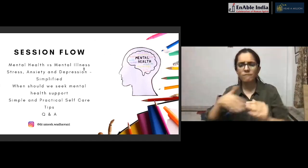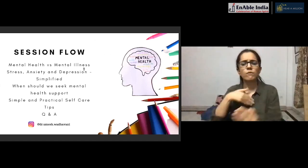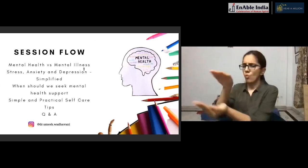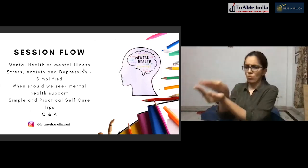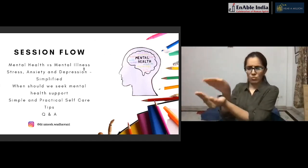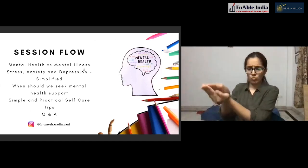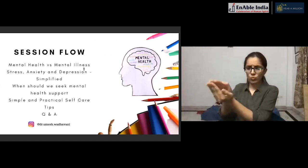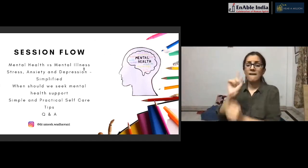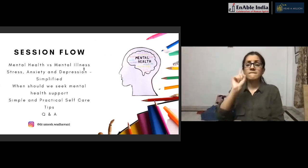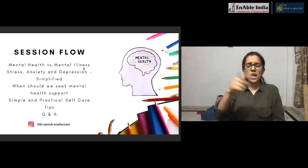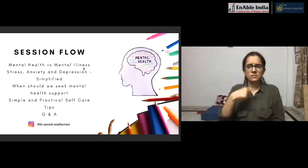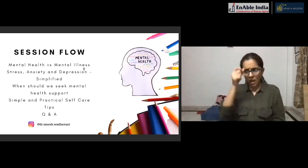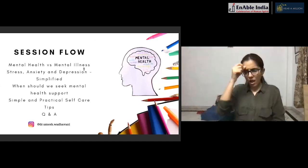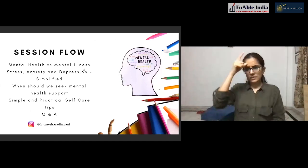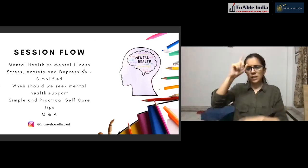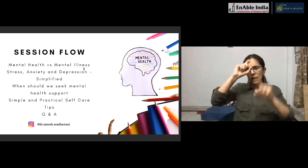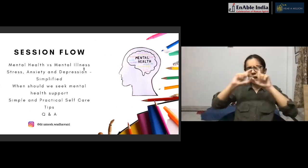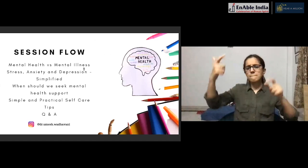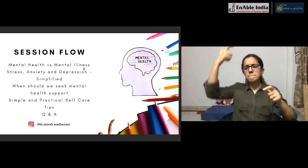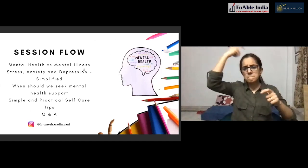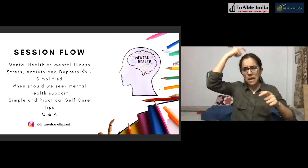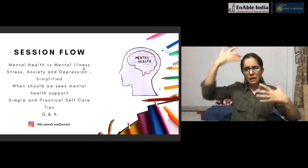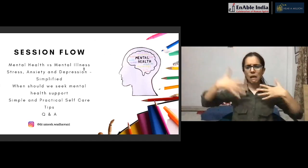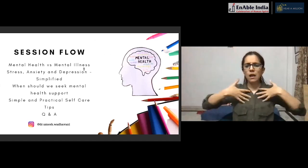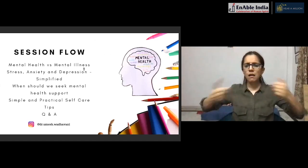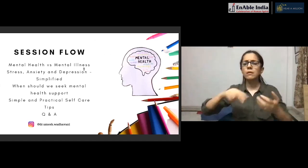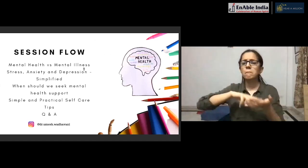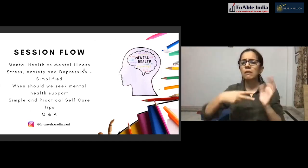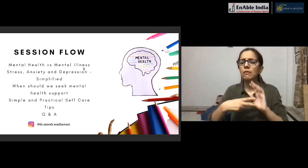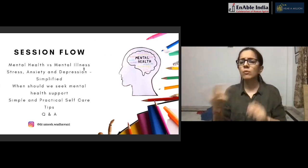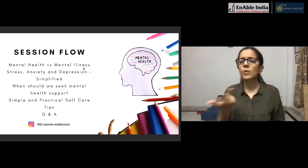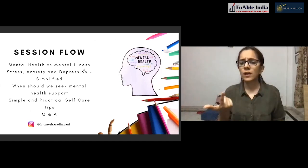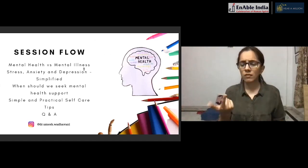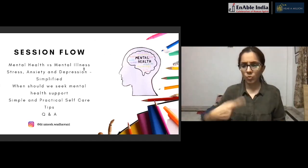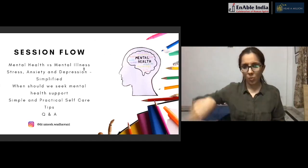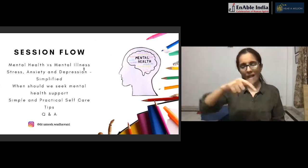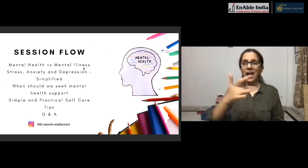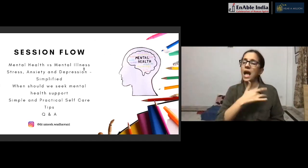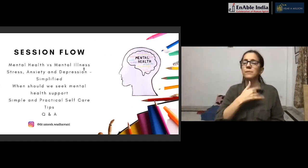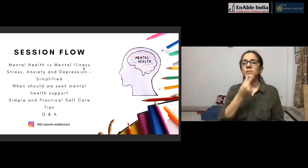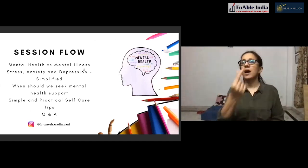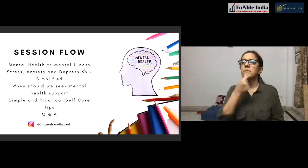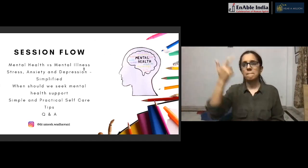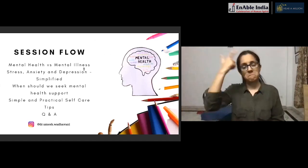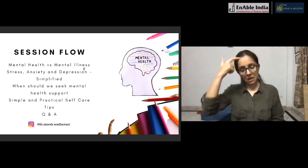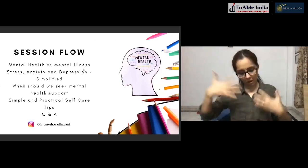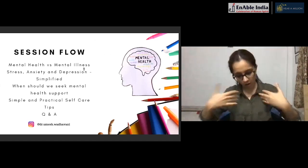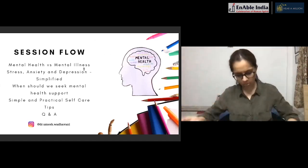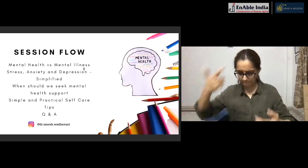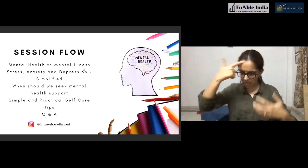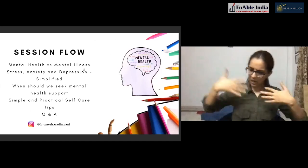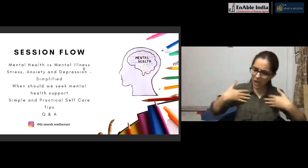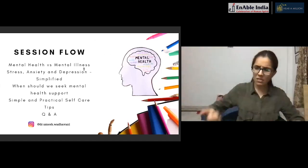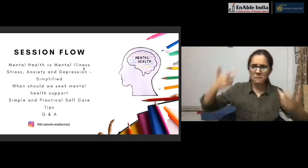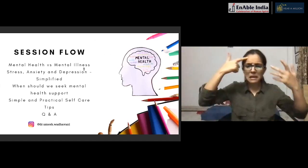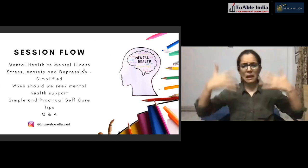understand, right? What is mental health? Because this is a term that we all use very often. That mental health is important. Mental